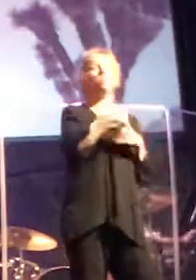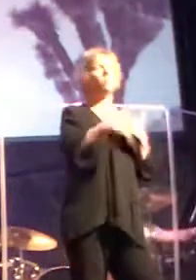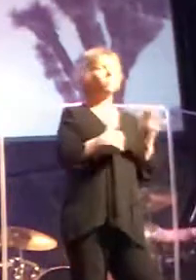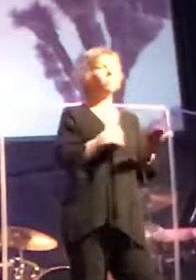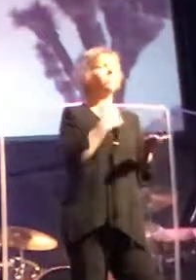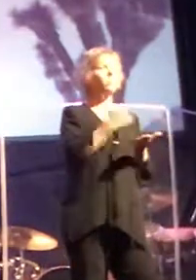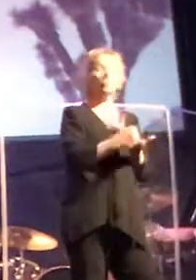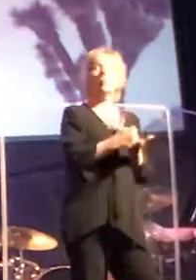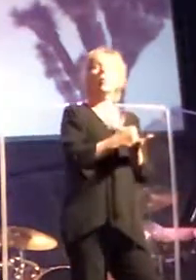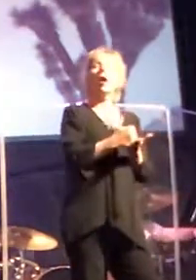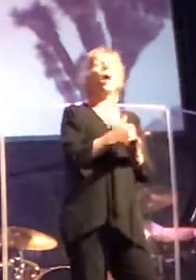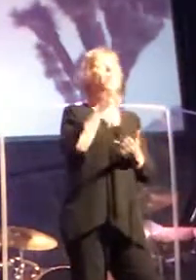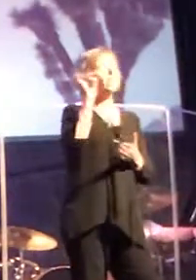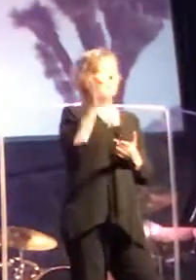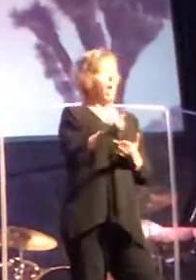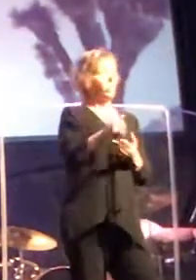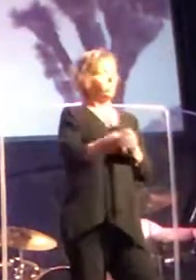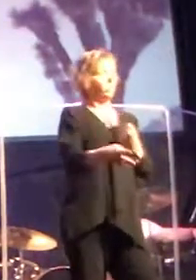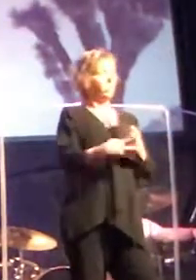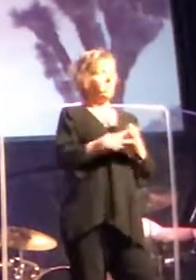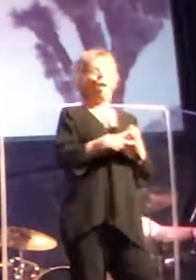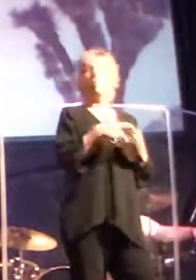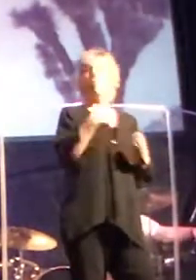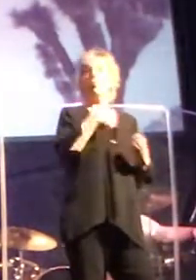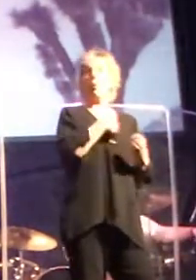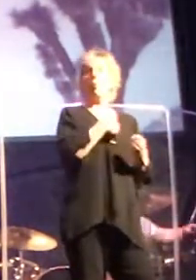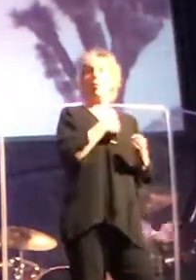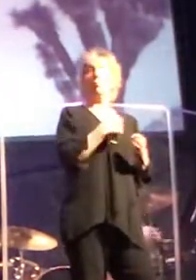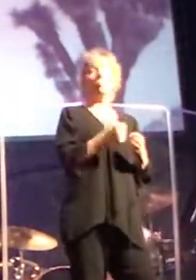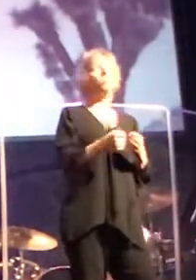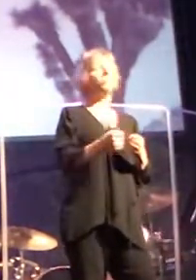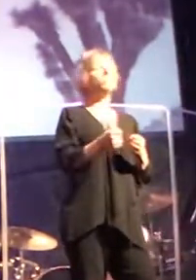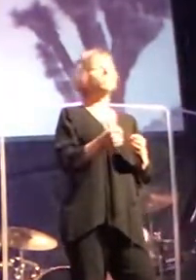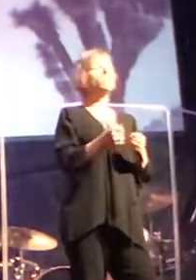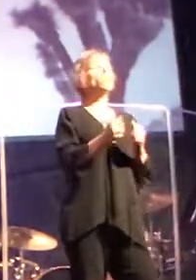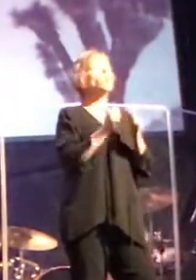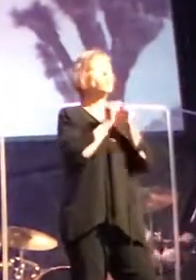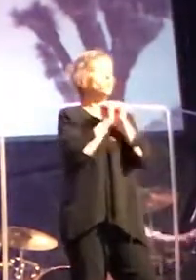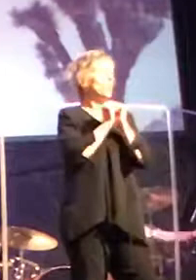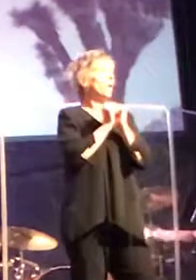together. Ushers, come on forward, and let's begin to pass the elements. Let's continue to worship.